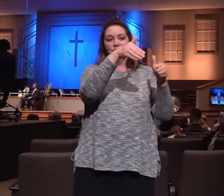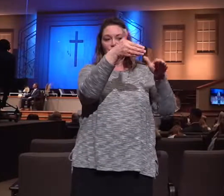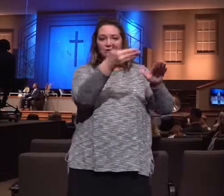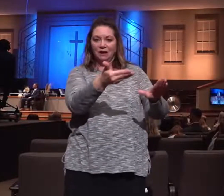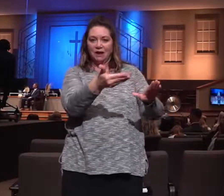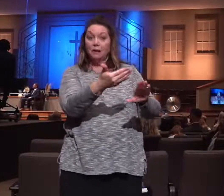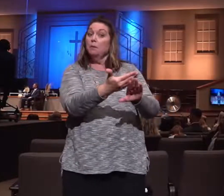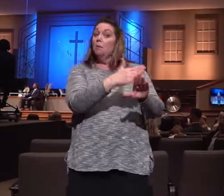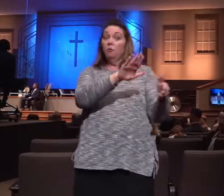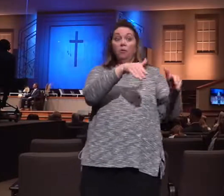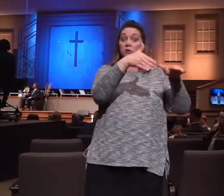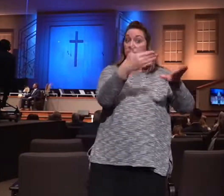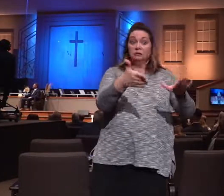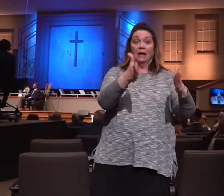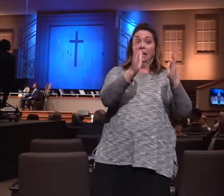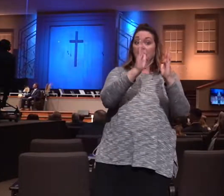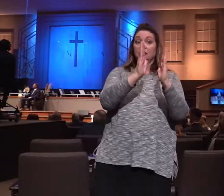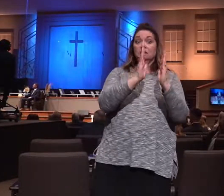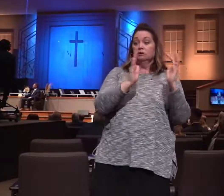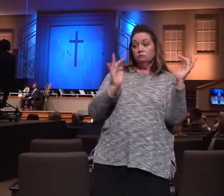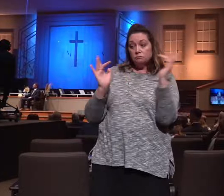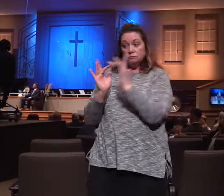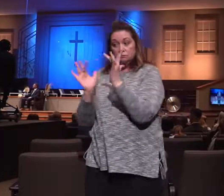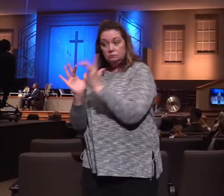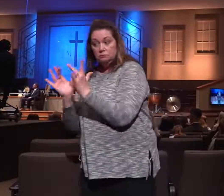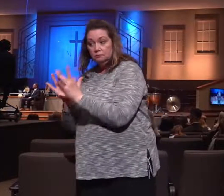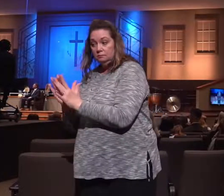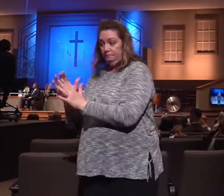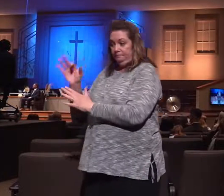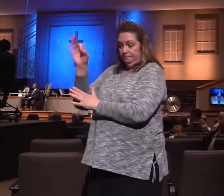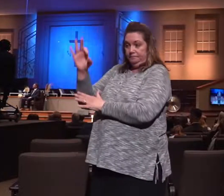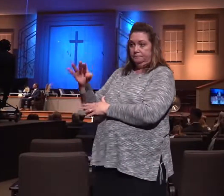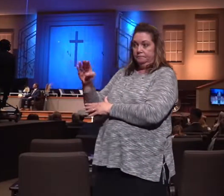Before she died, she asked Pastor Brinkman, she said, you got to come to my funeral.